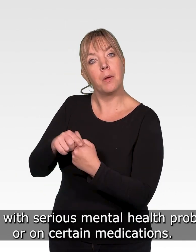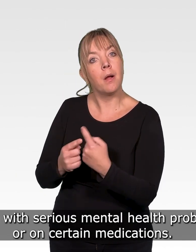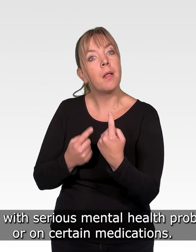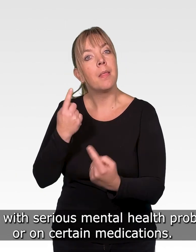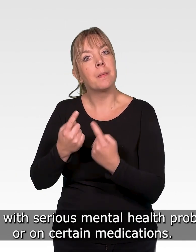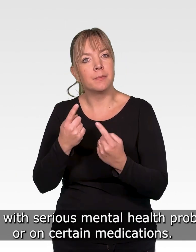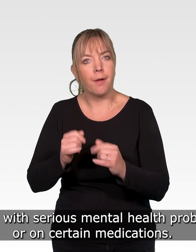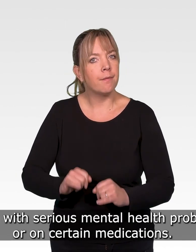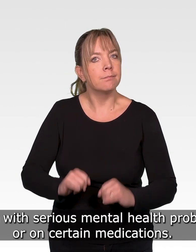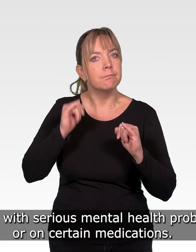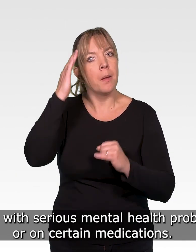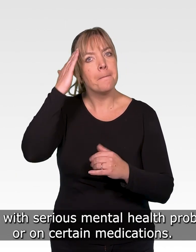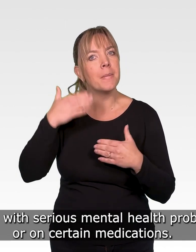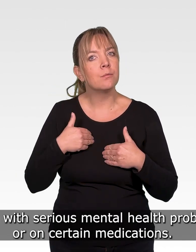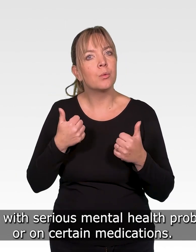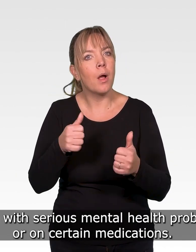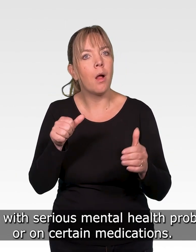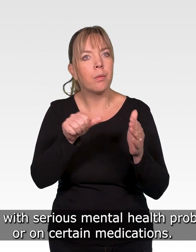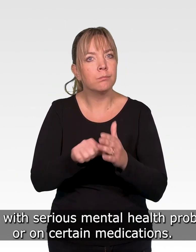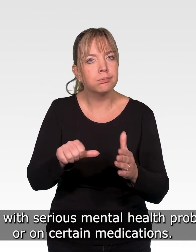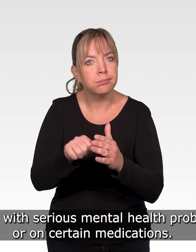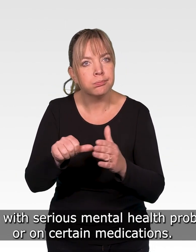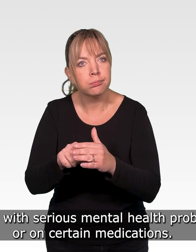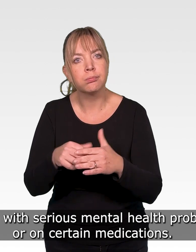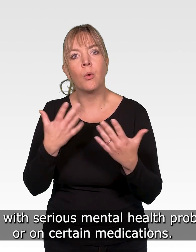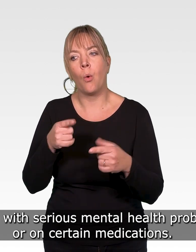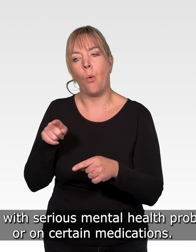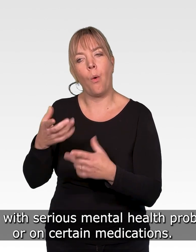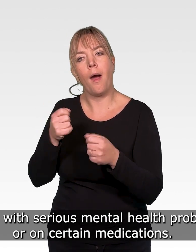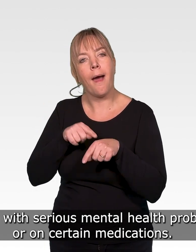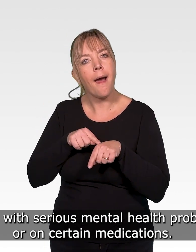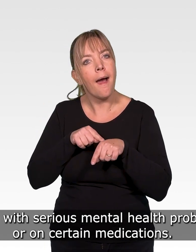people with serious mental health problems or on certain medications,